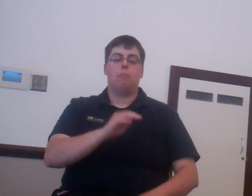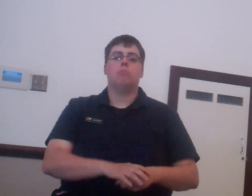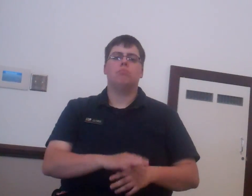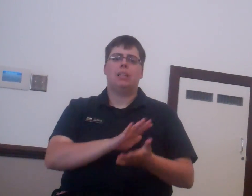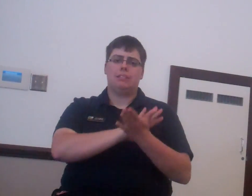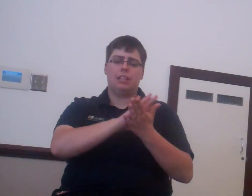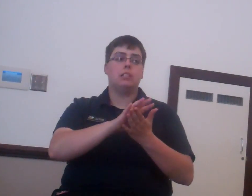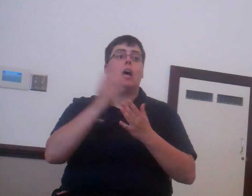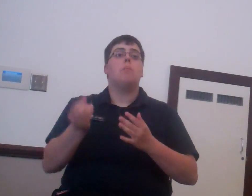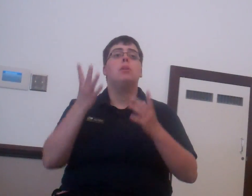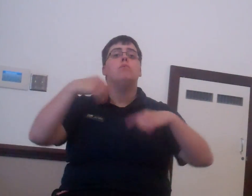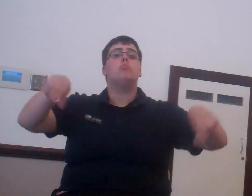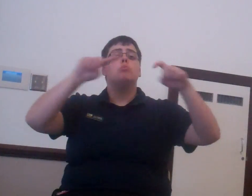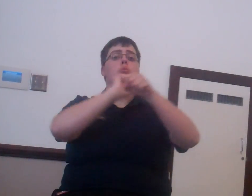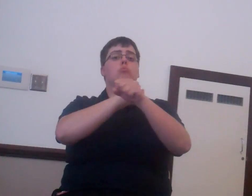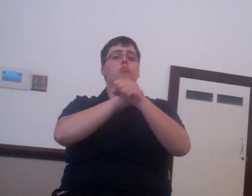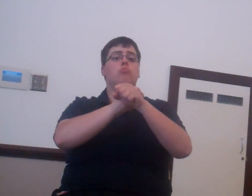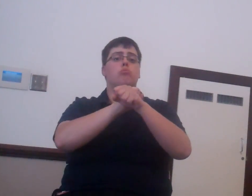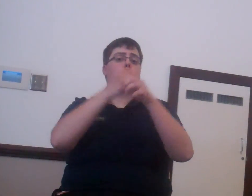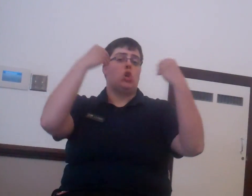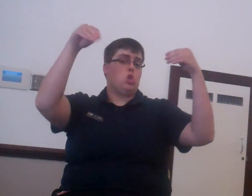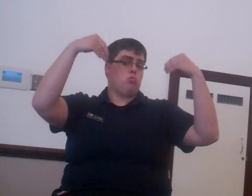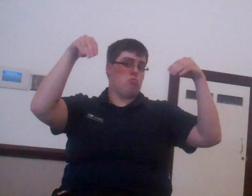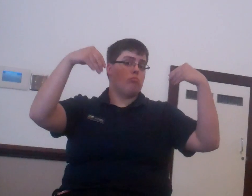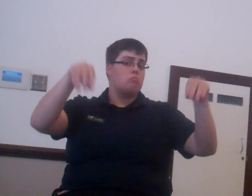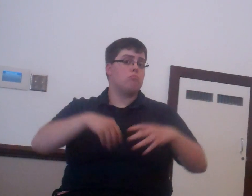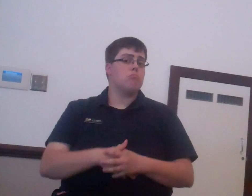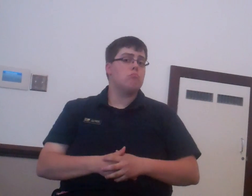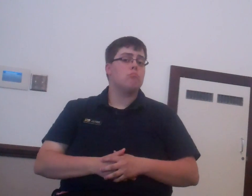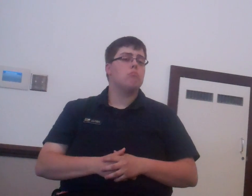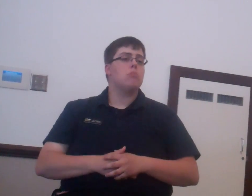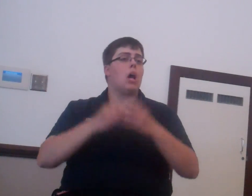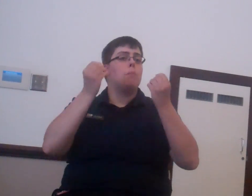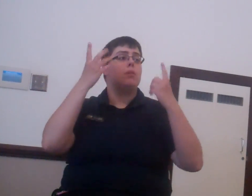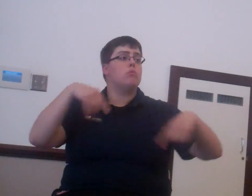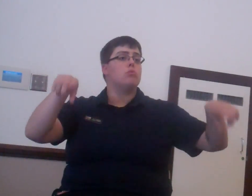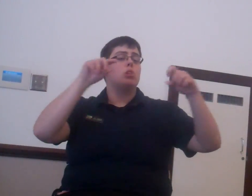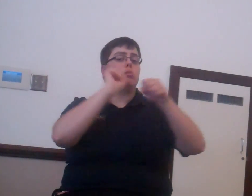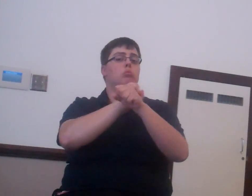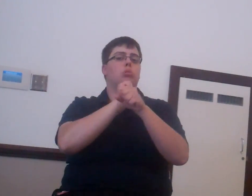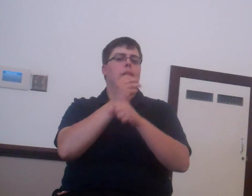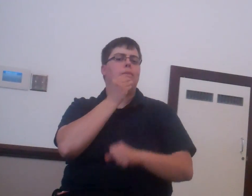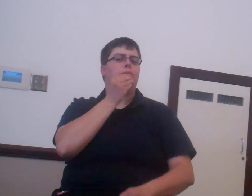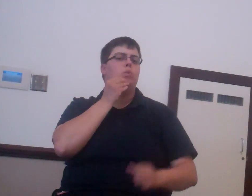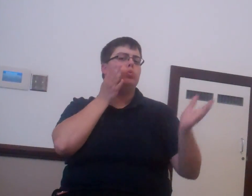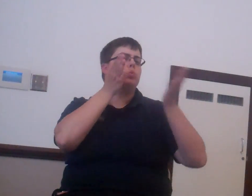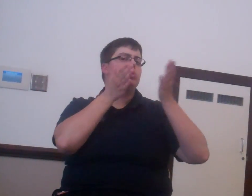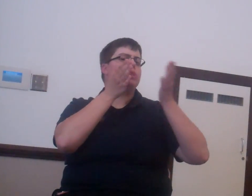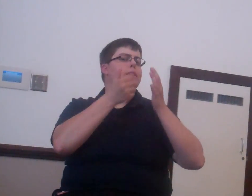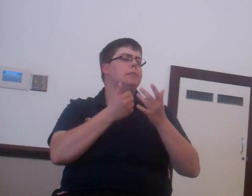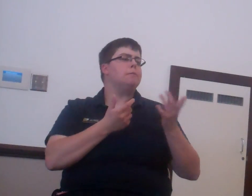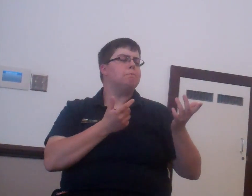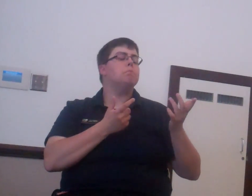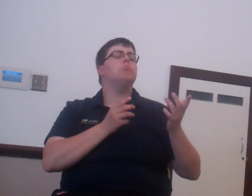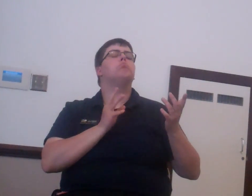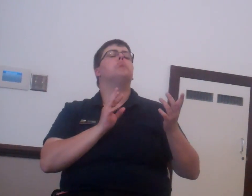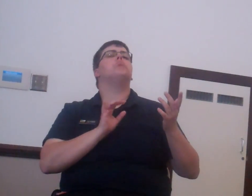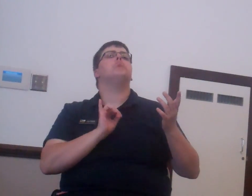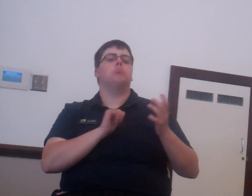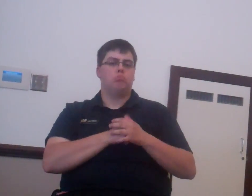retail? Okay, how many of you have worked in food service of some kind? Good. How many of you have worked